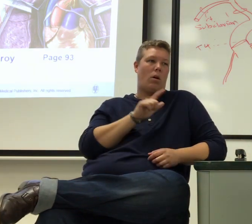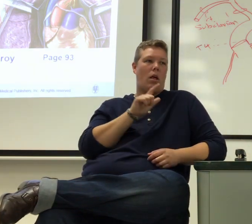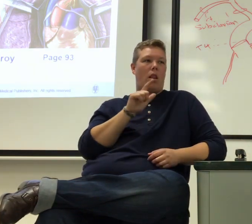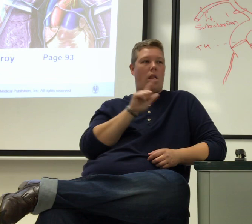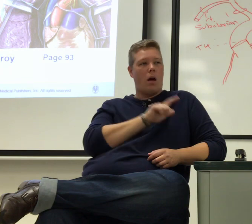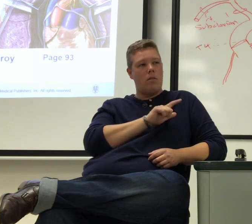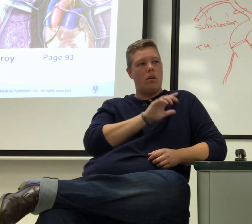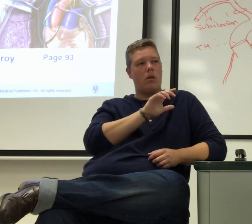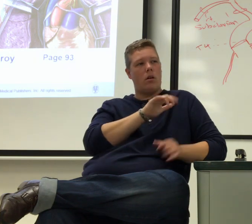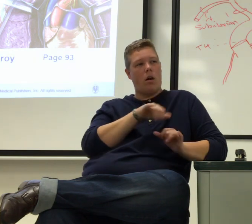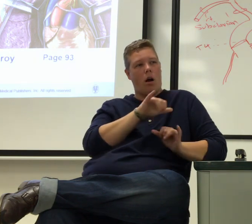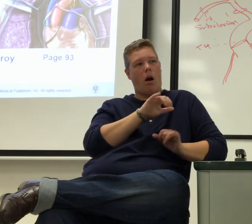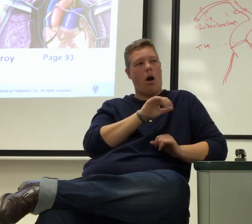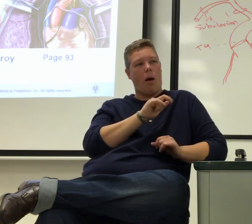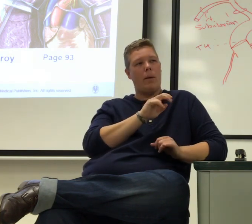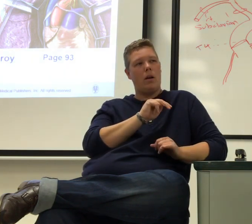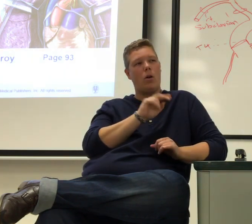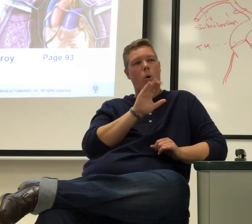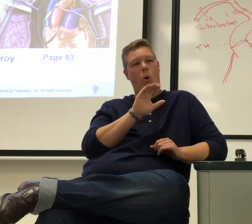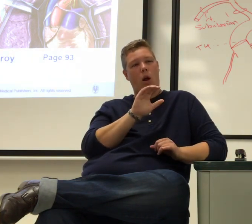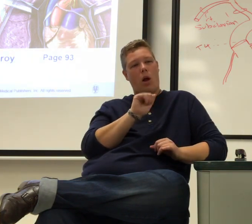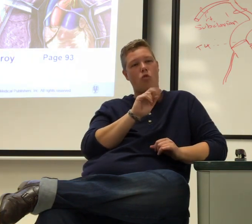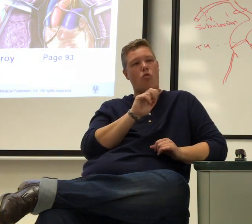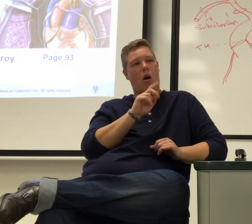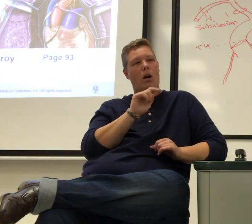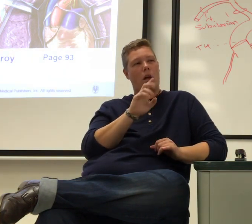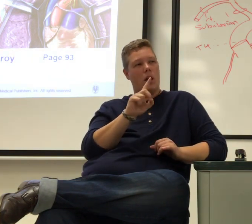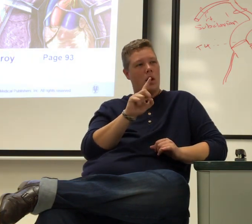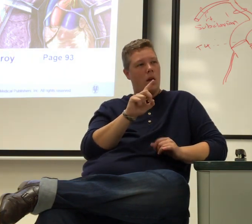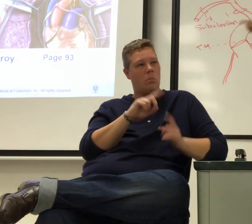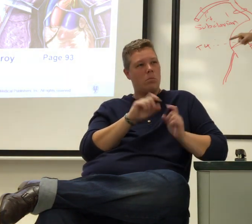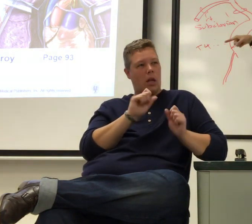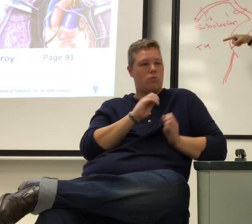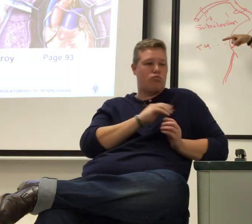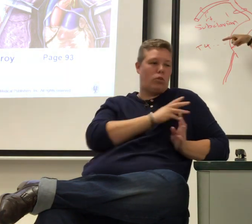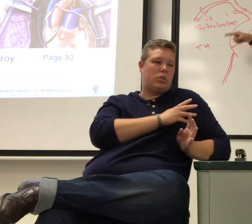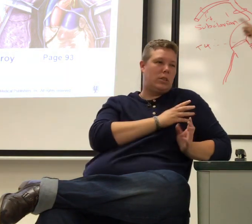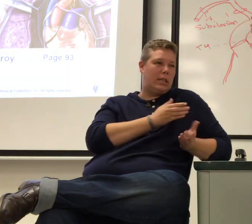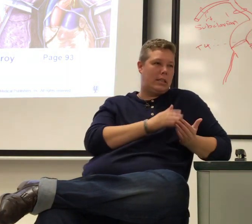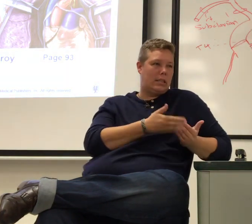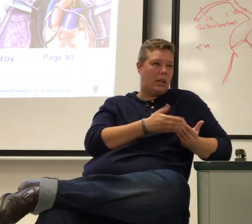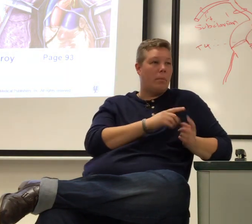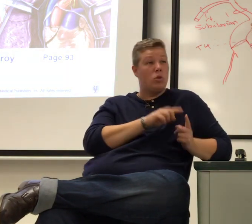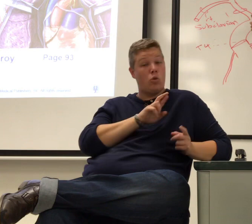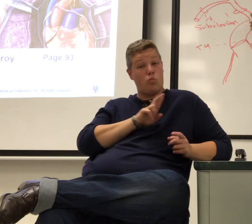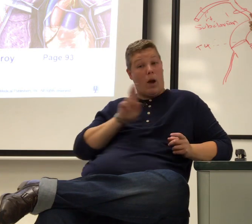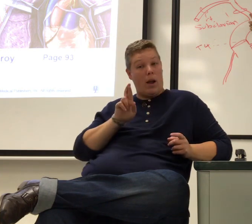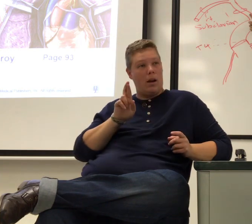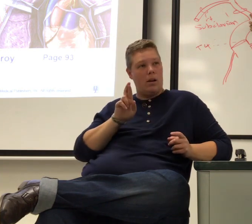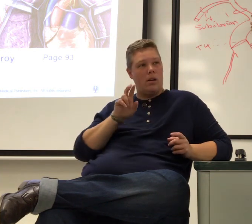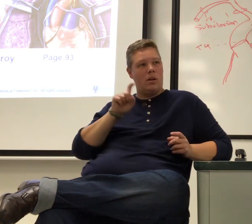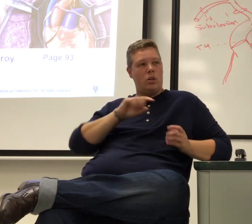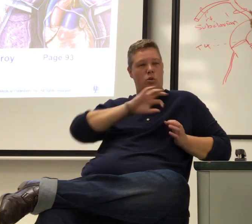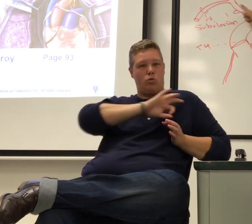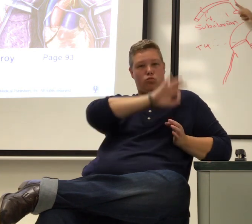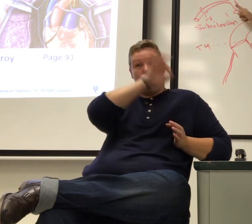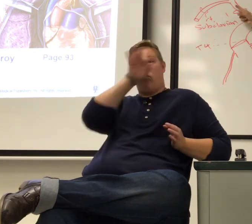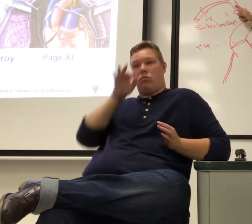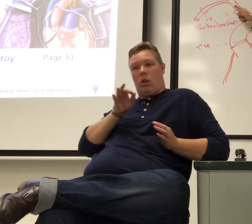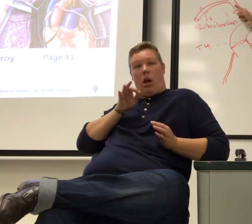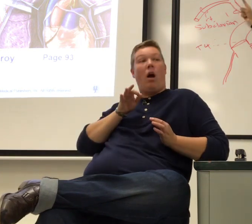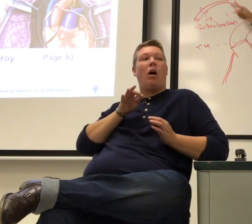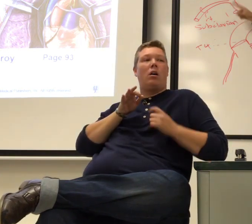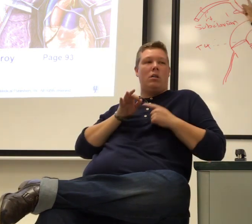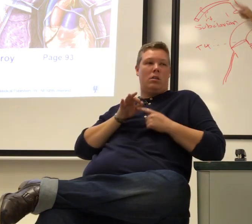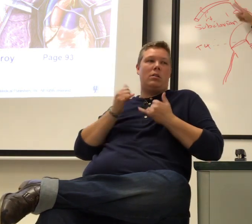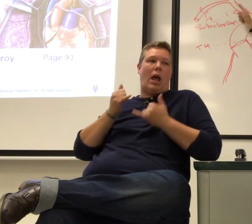left subclavian, they can branch right off the aortic arch. But to get to the right side, you kind of use the brachiocephalic trunk to get to the